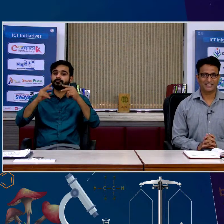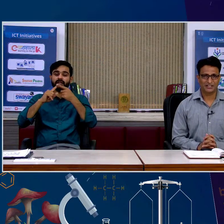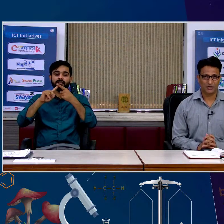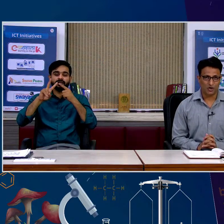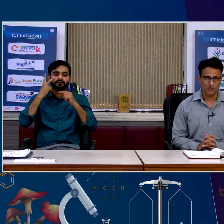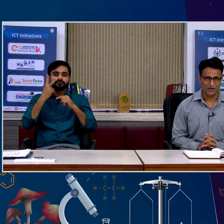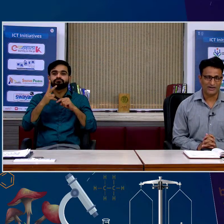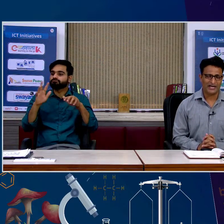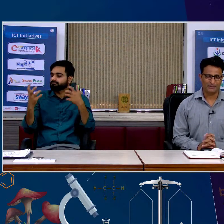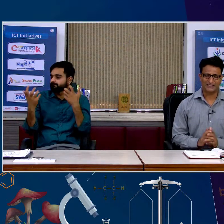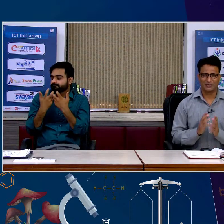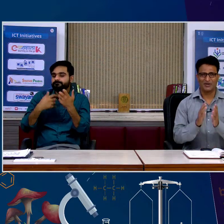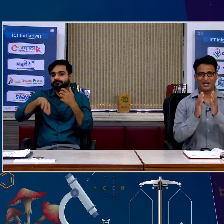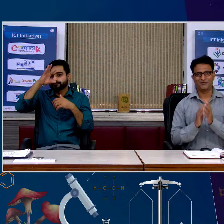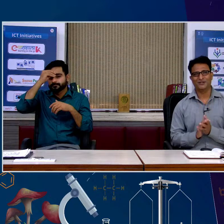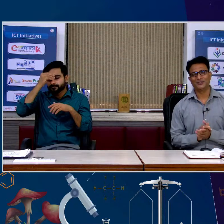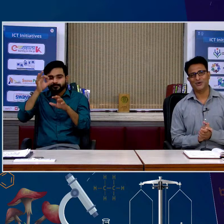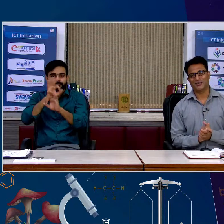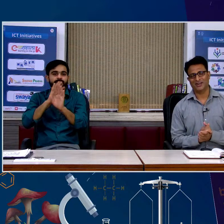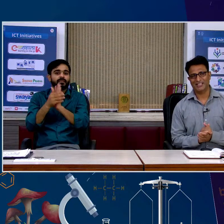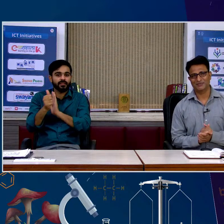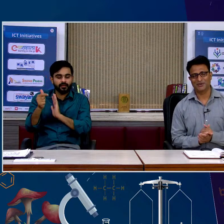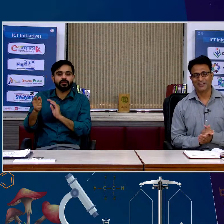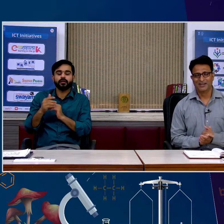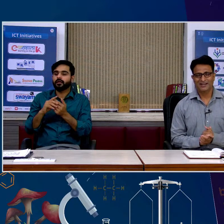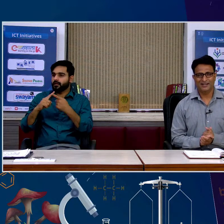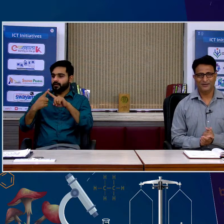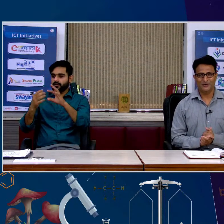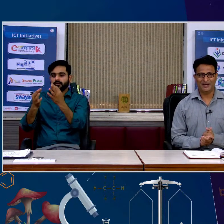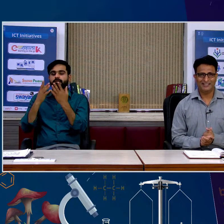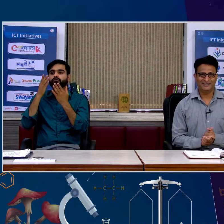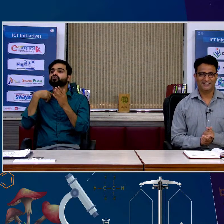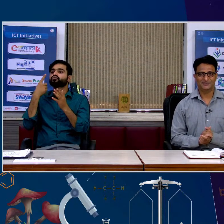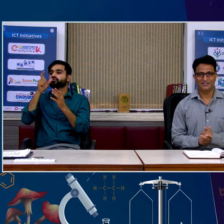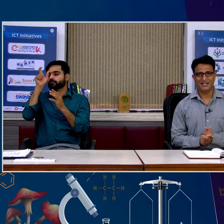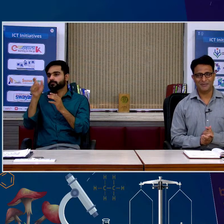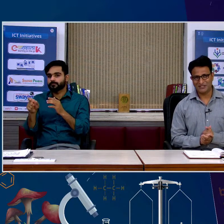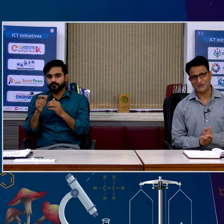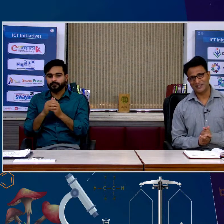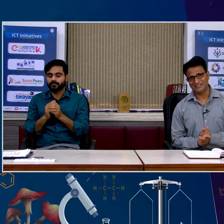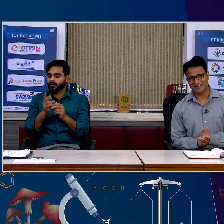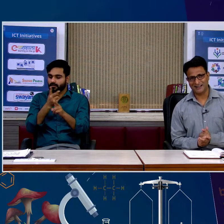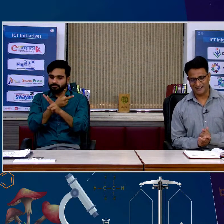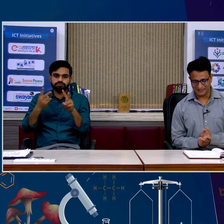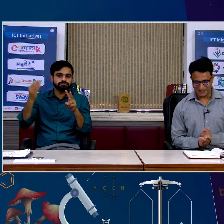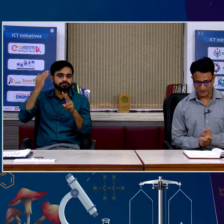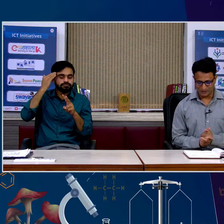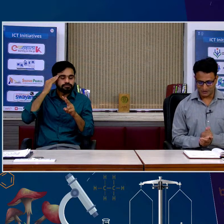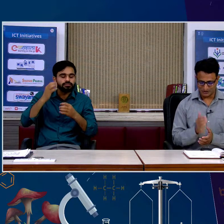incredible session of learning, and I'm extremely grateful to our expert who enlightened us with their immense knowledge